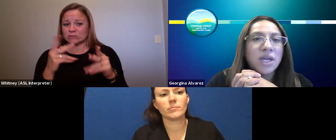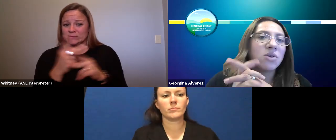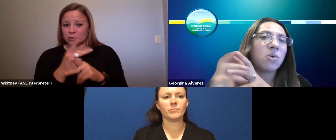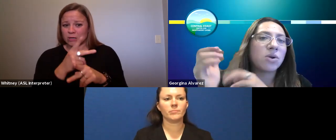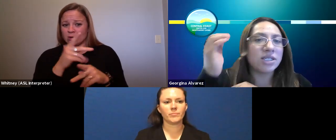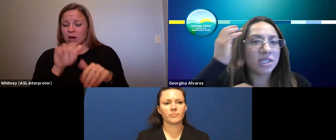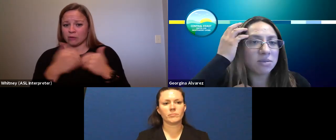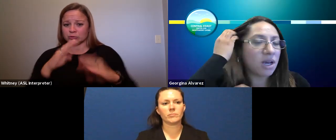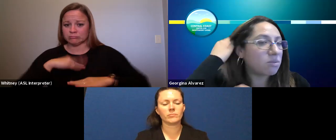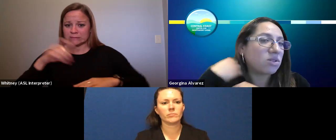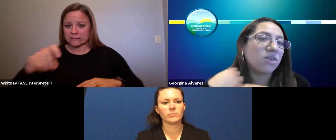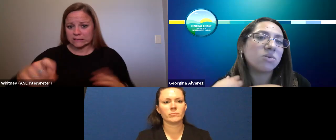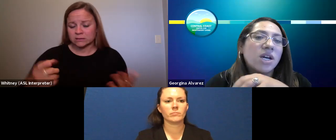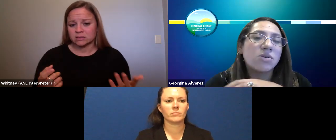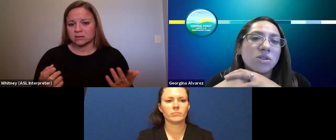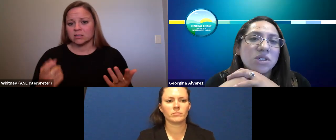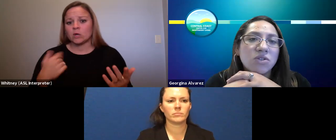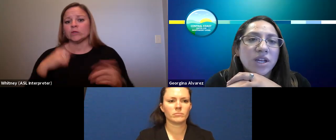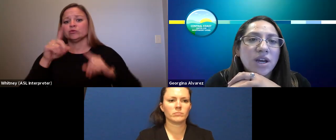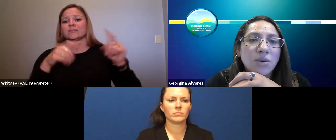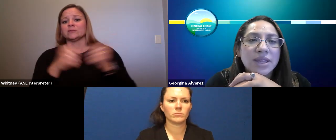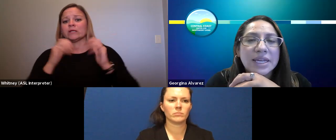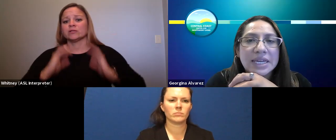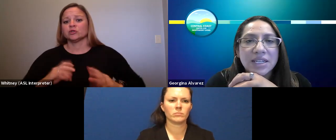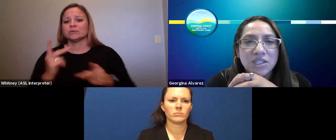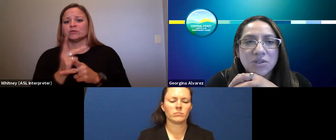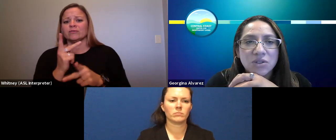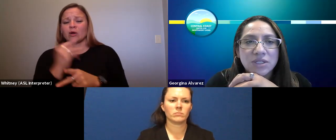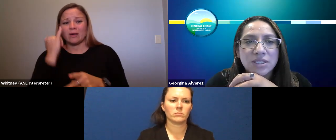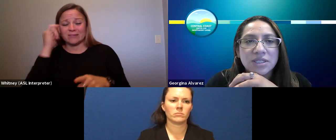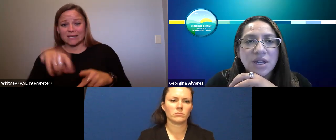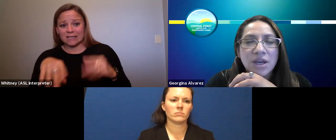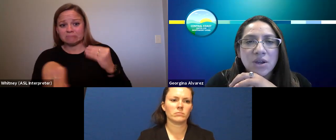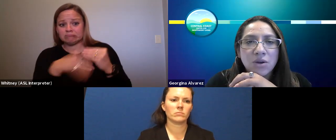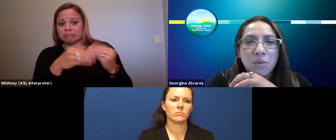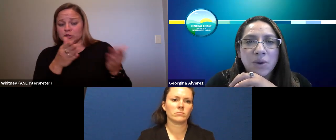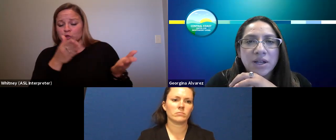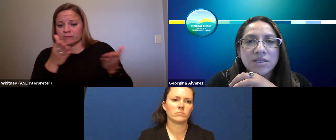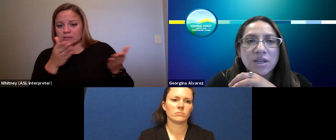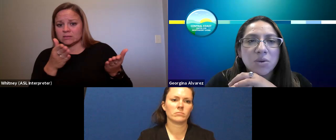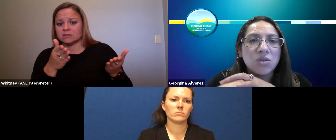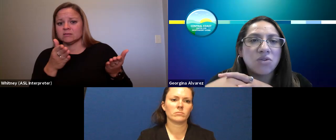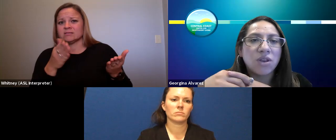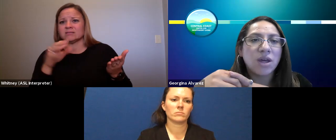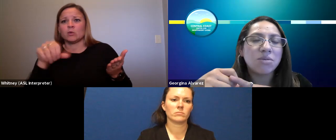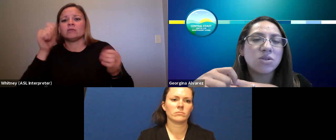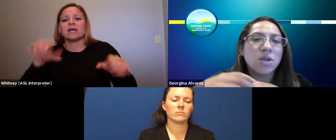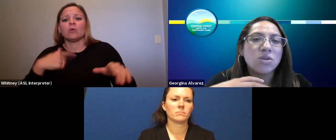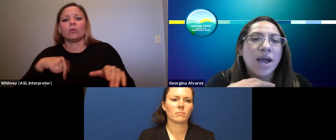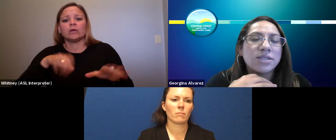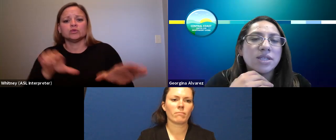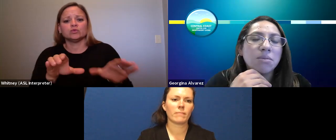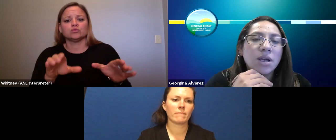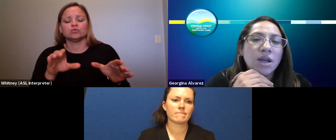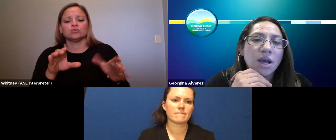do, like, you know, quarterly surveys with our consumers to find out if they need additional services, you know, what else can we do for them? So we